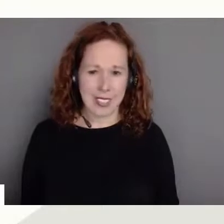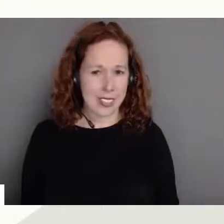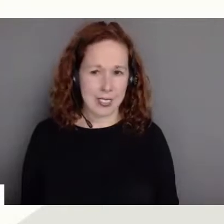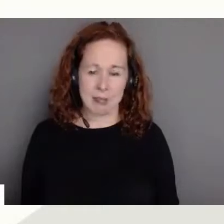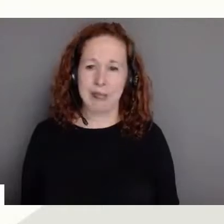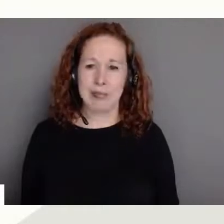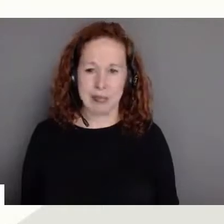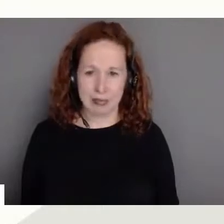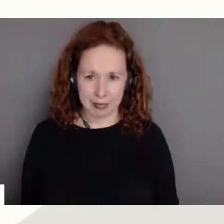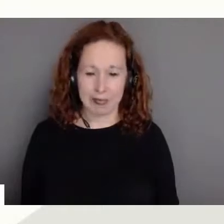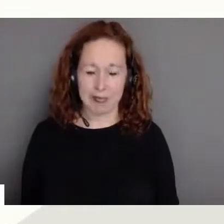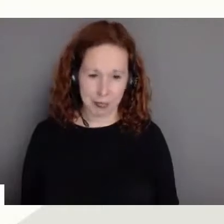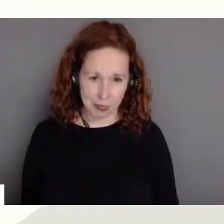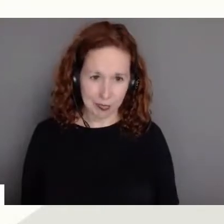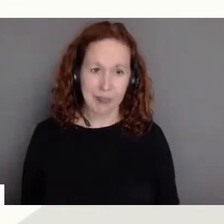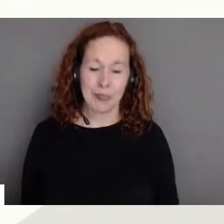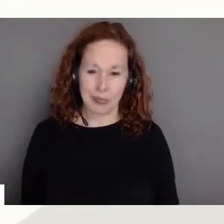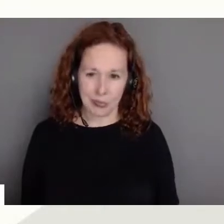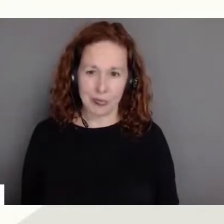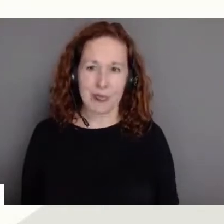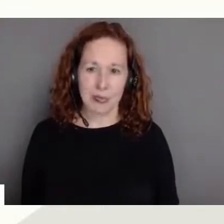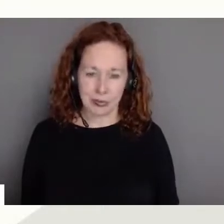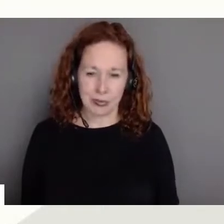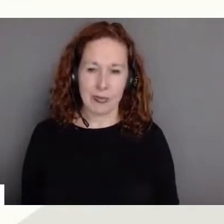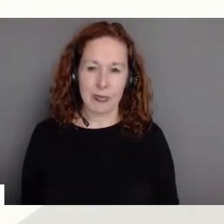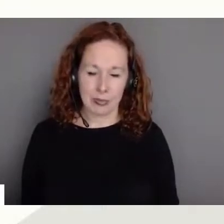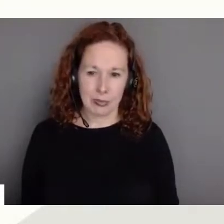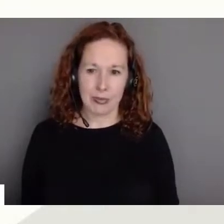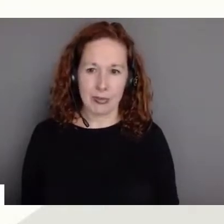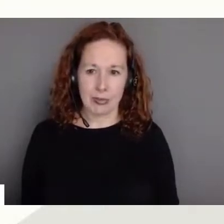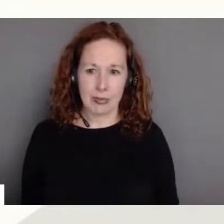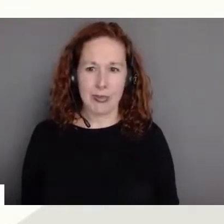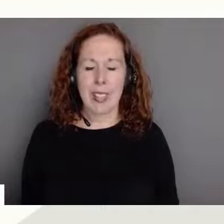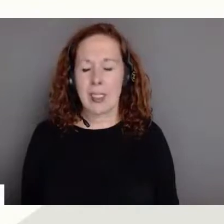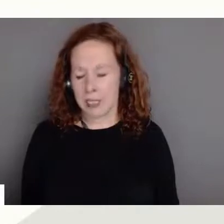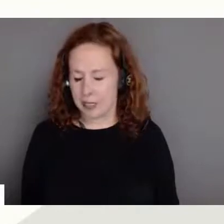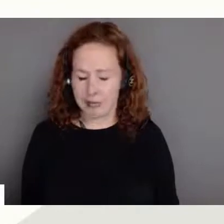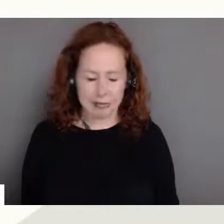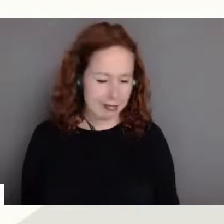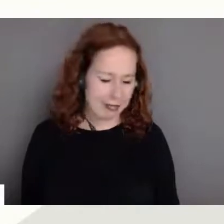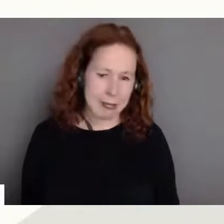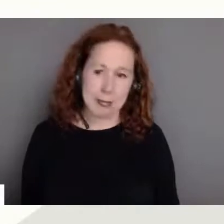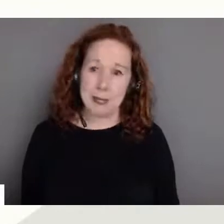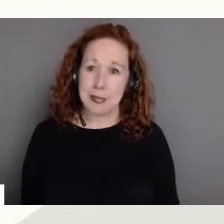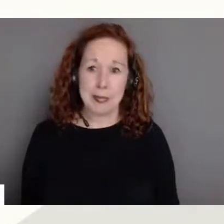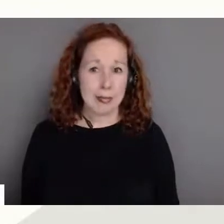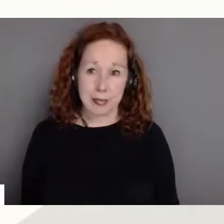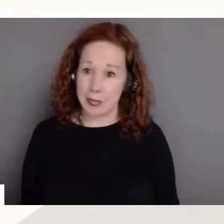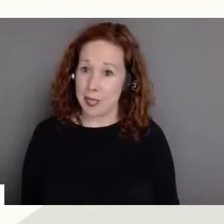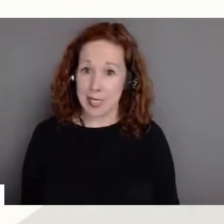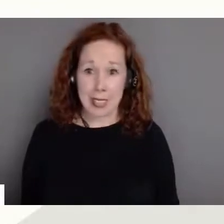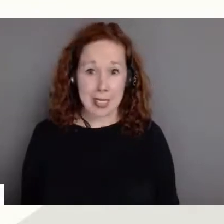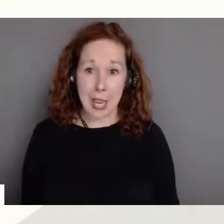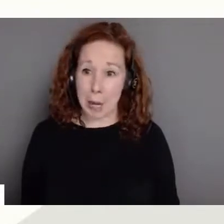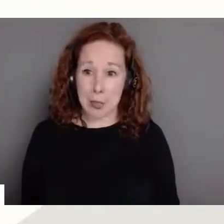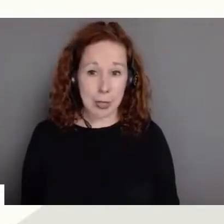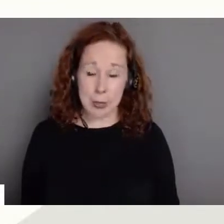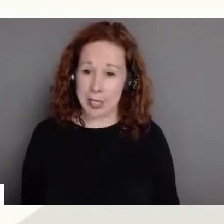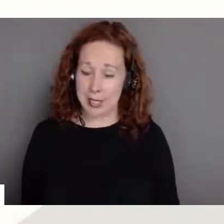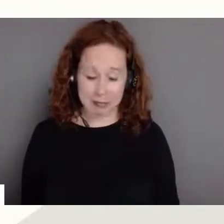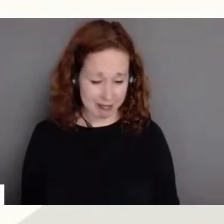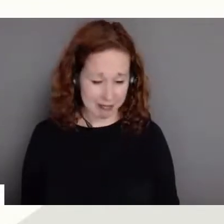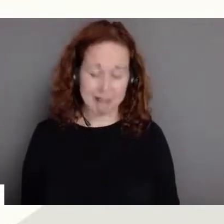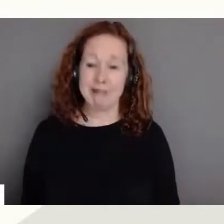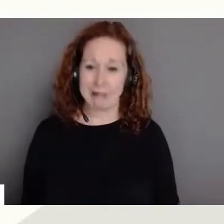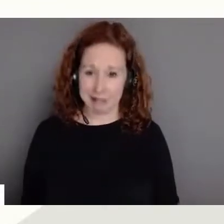right? Self expression in any form is so exciting because we all just want to be seen and heard. As I'm learning from my toddler son, Like, we all